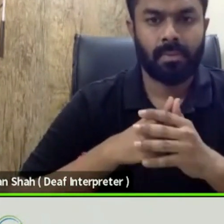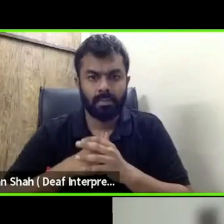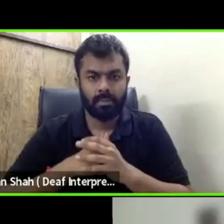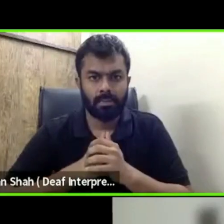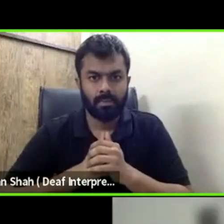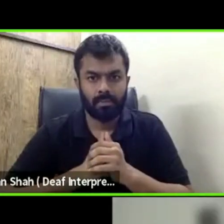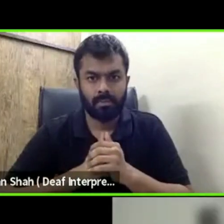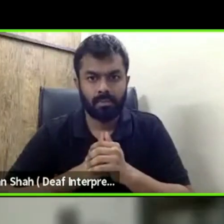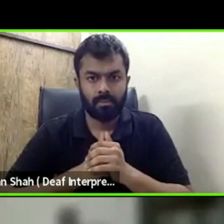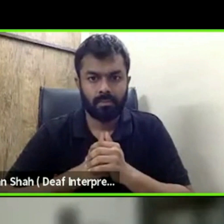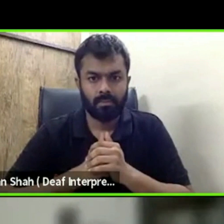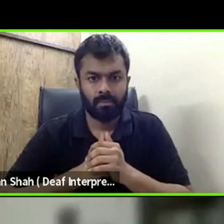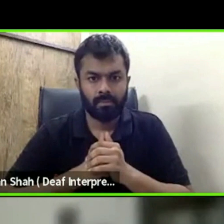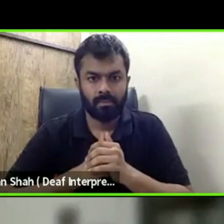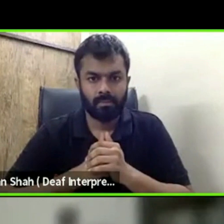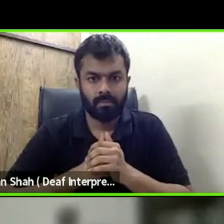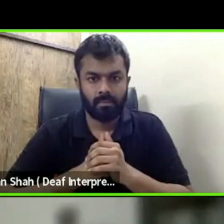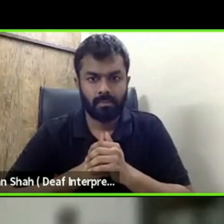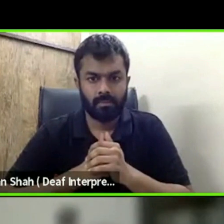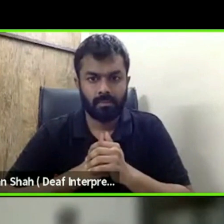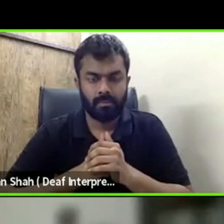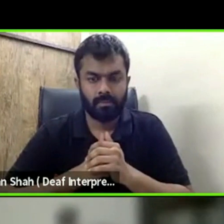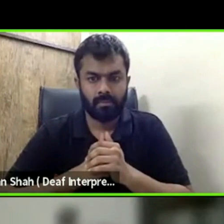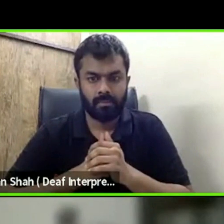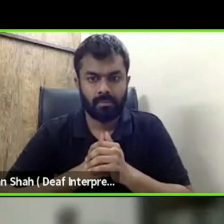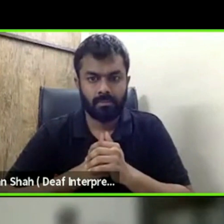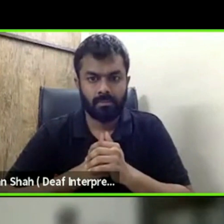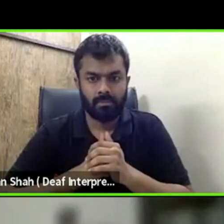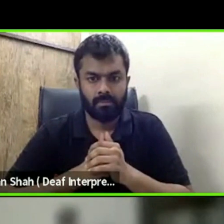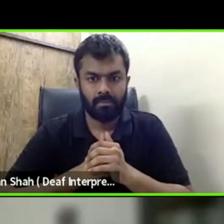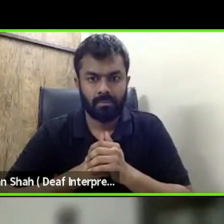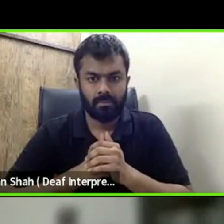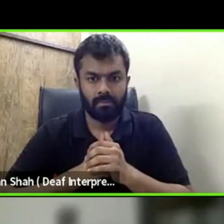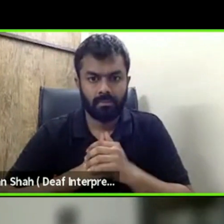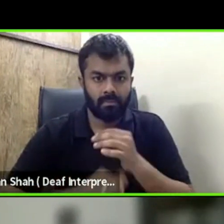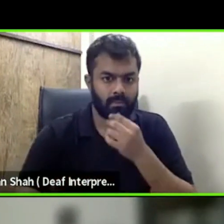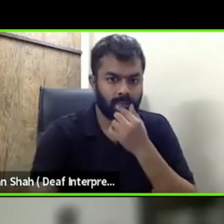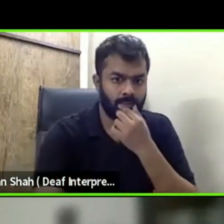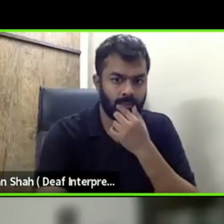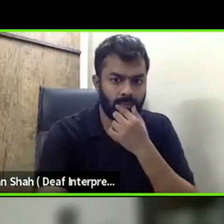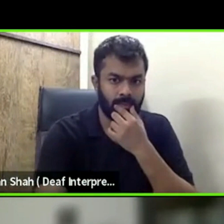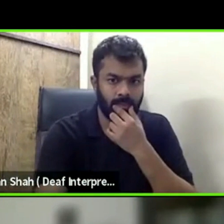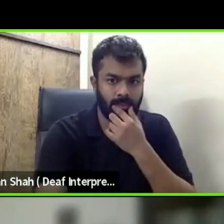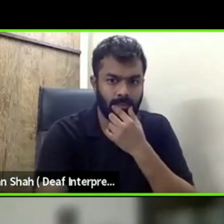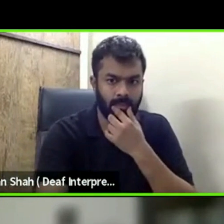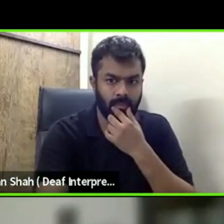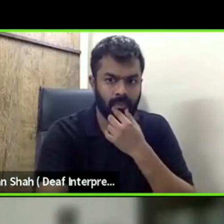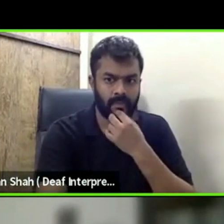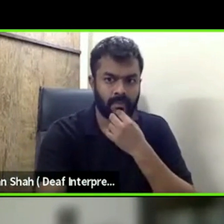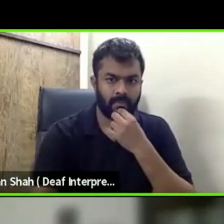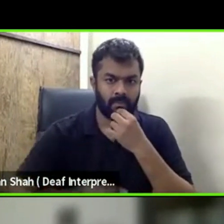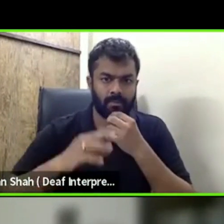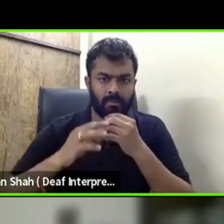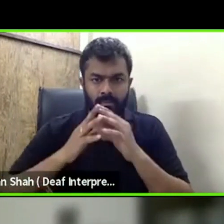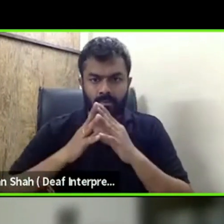the rehabilitate part, which is to make we focus on activity, we focus on the function of